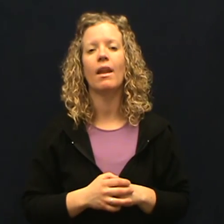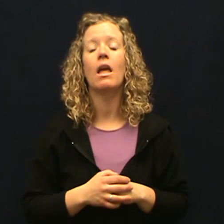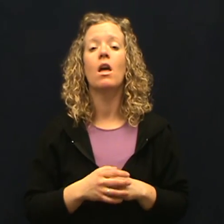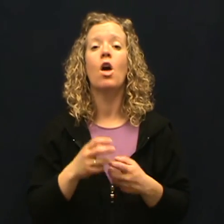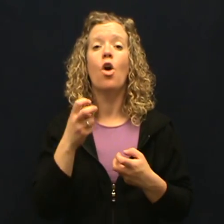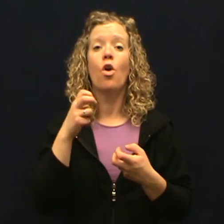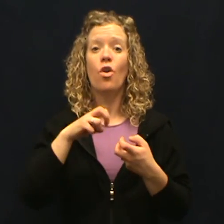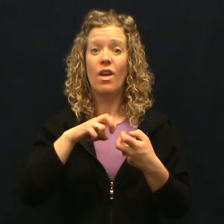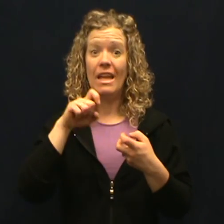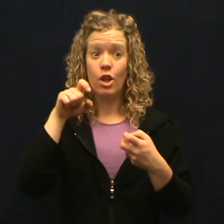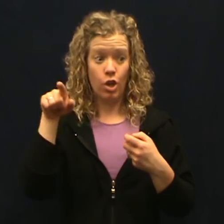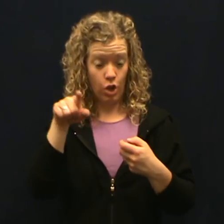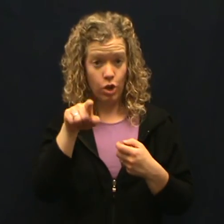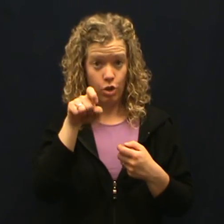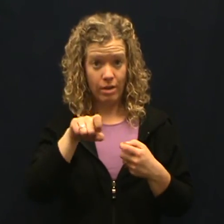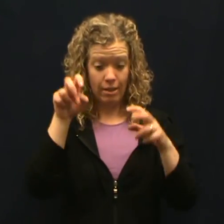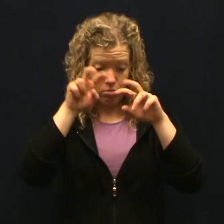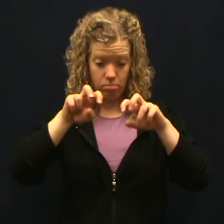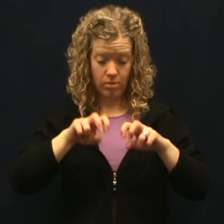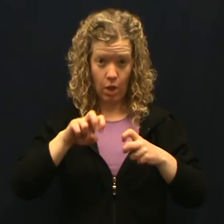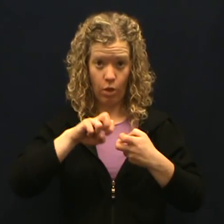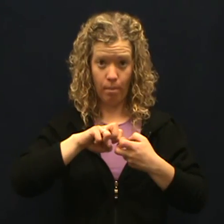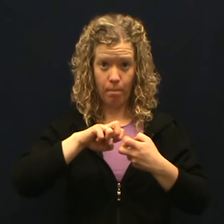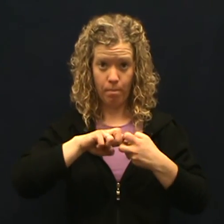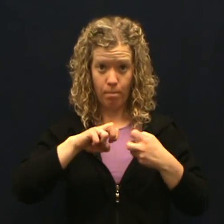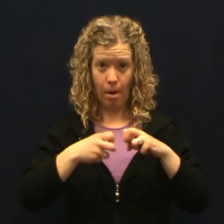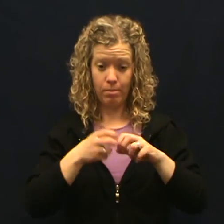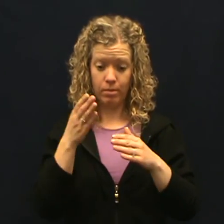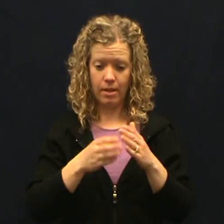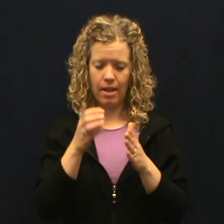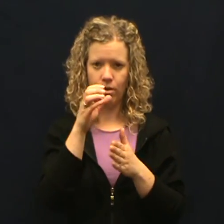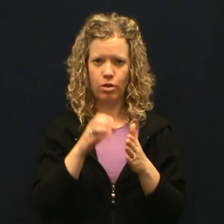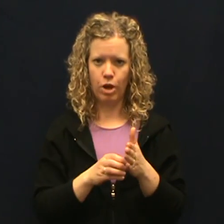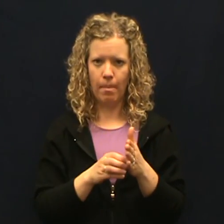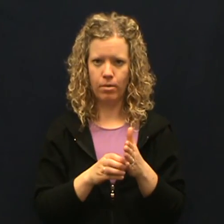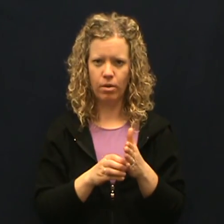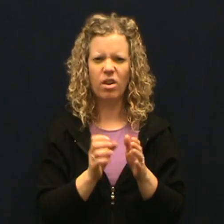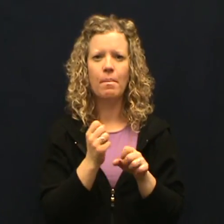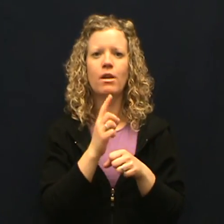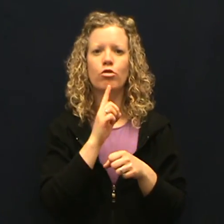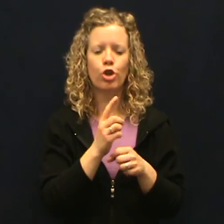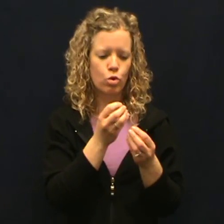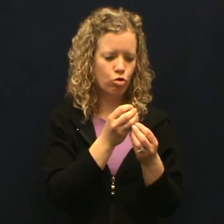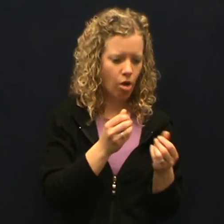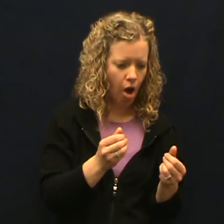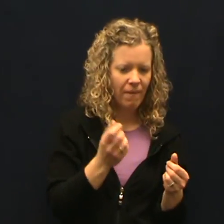that follow this, so that you can see some of the solved problems and make sure that you understand the concepts.